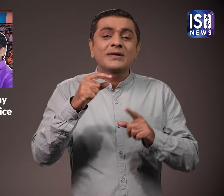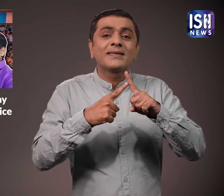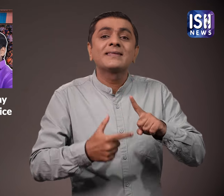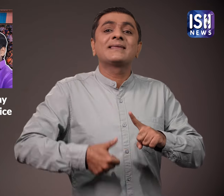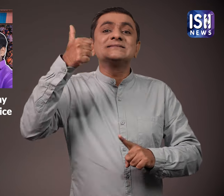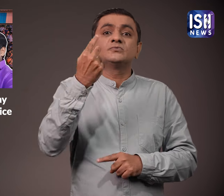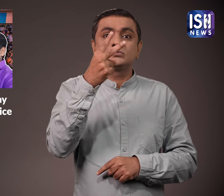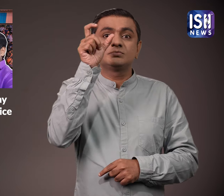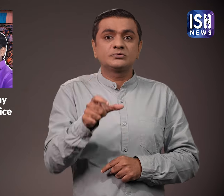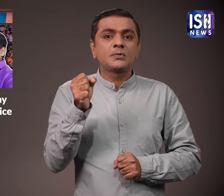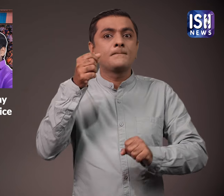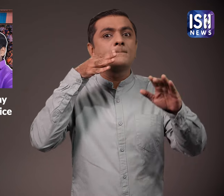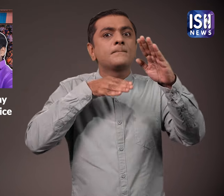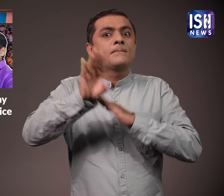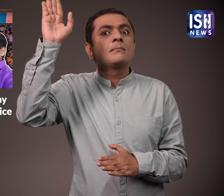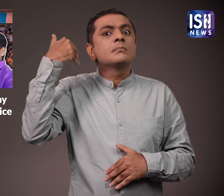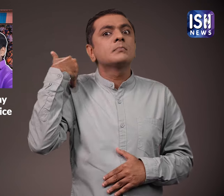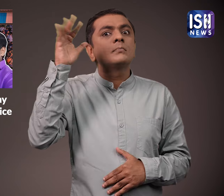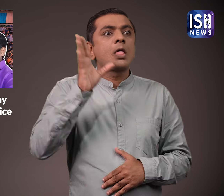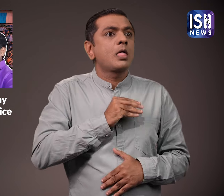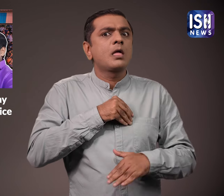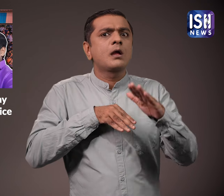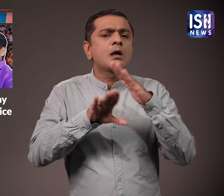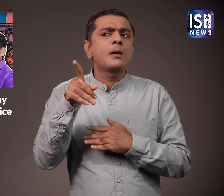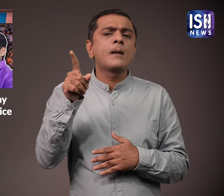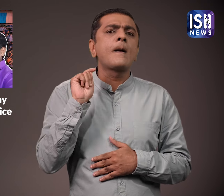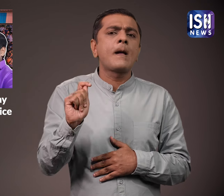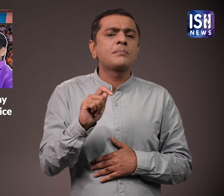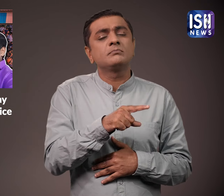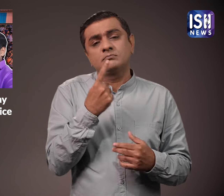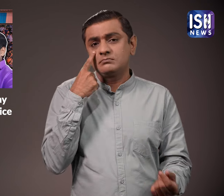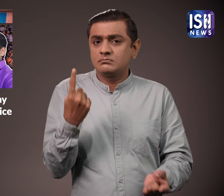Two of the school's trustees are on the run and SIT is investigating their involvement.